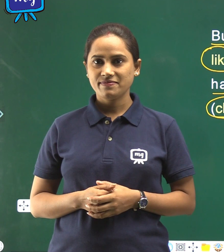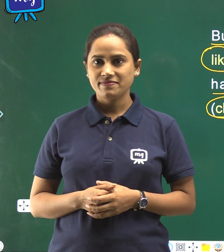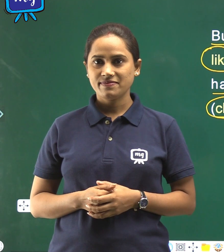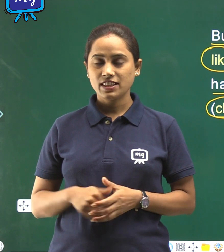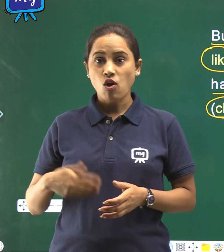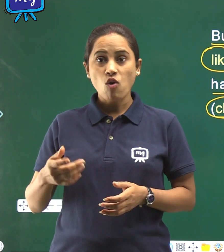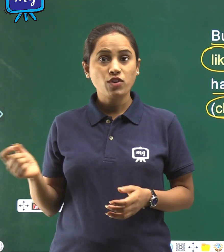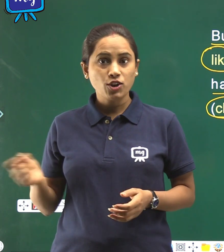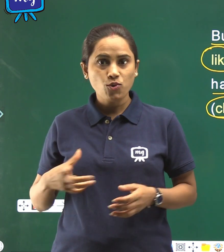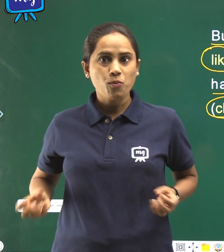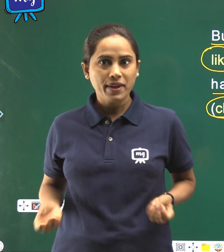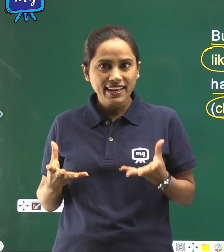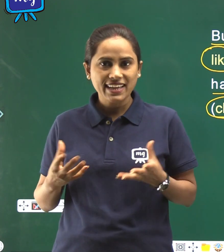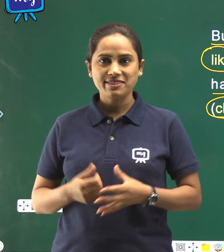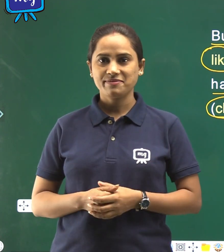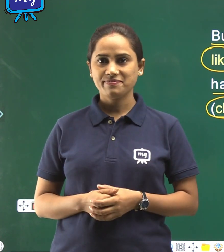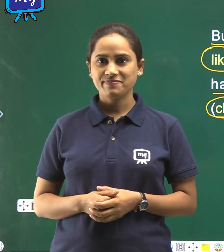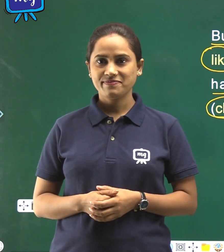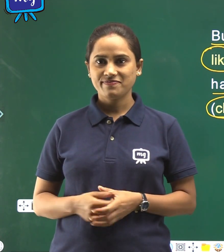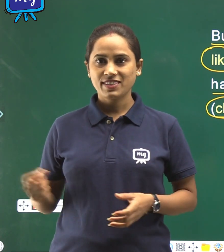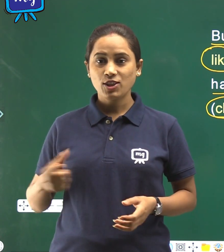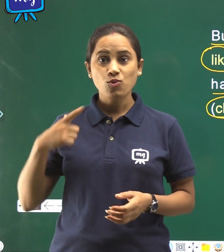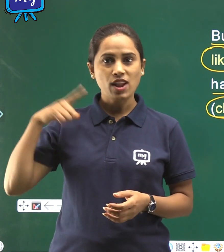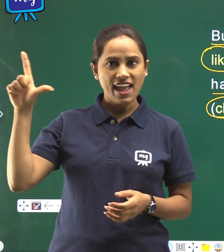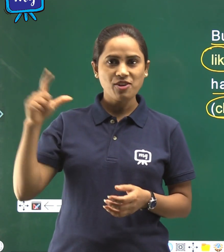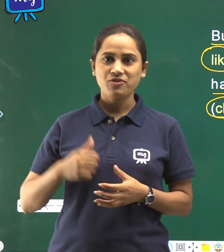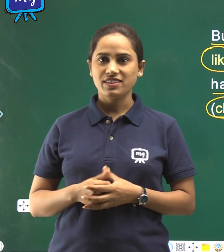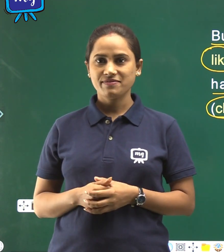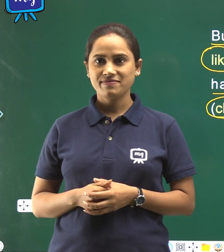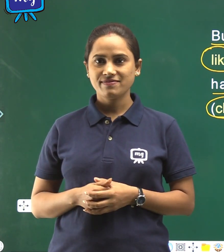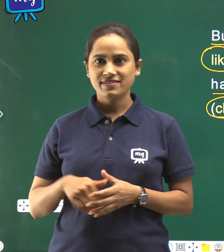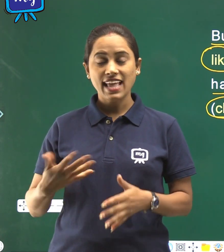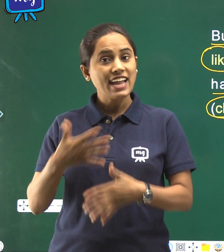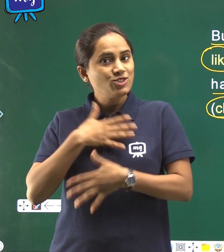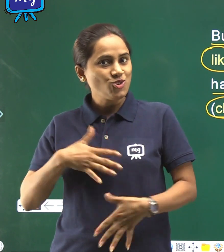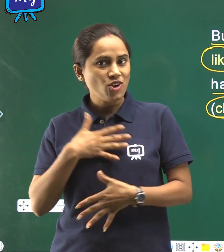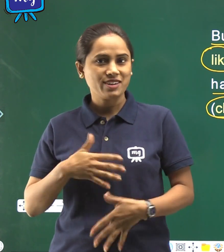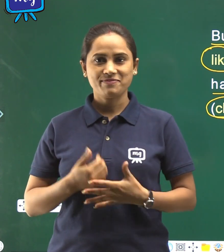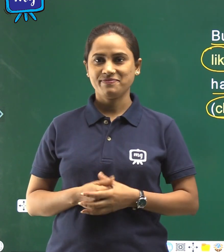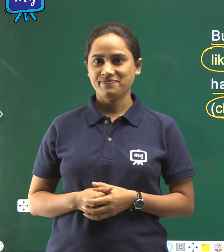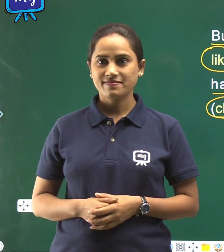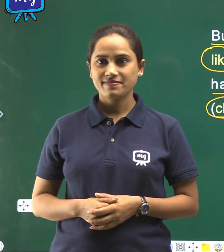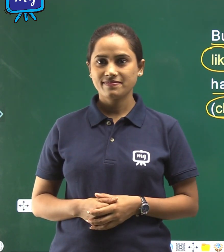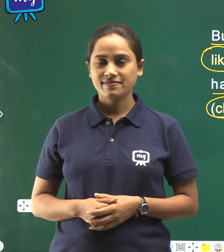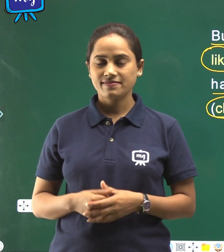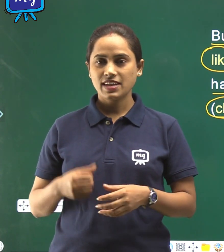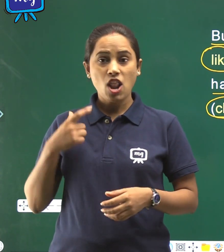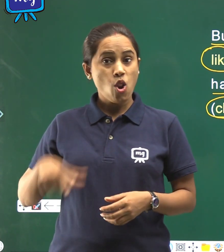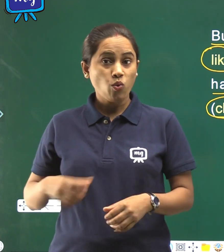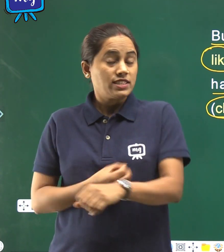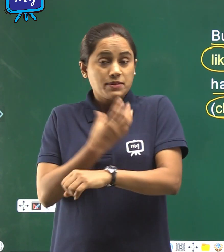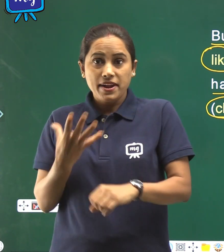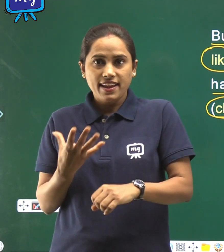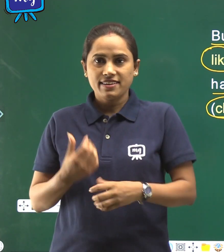of new beginning, new life and joy. Lost spring